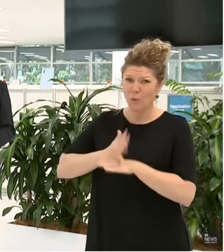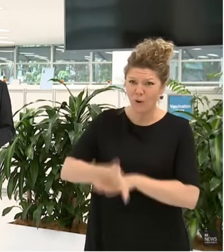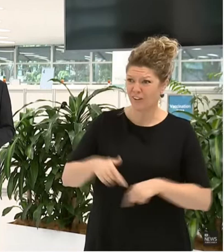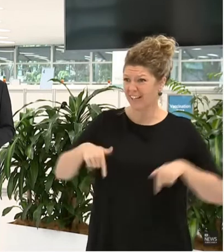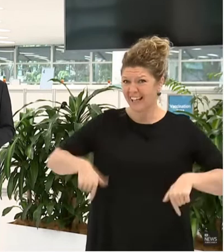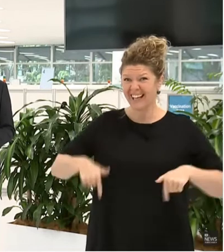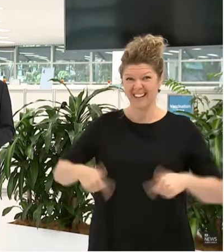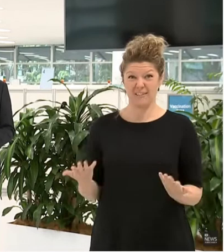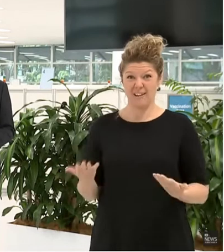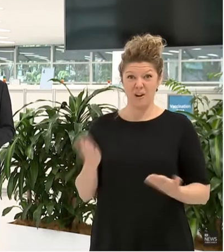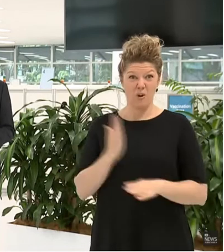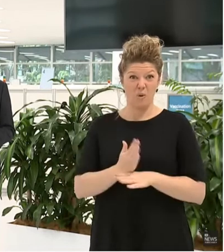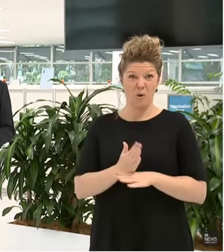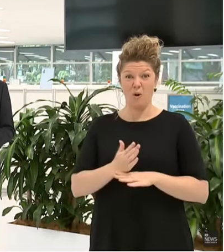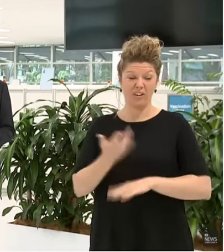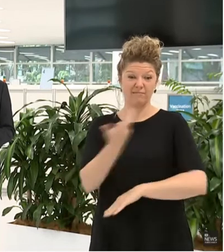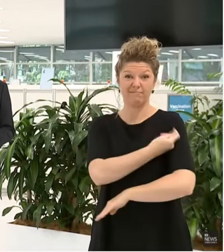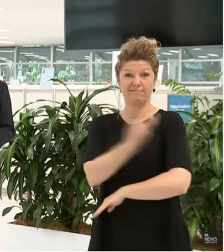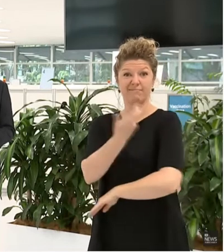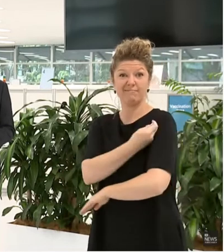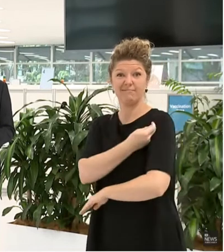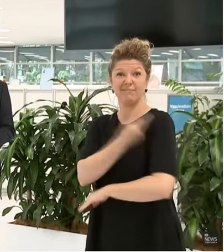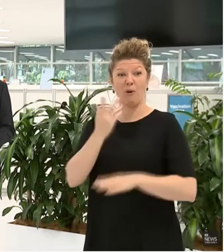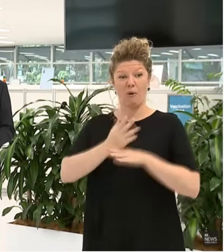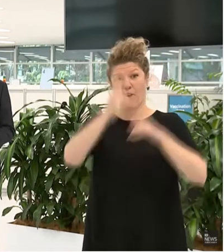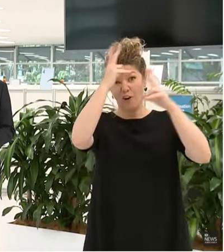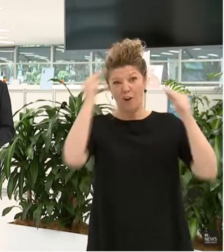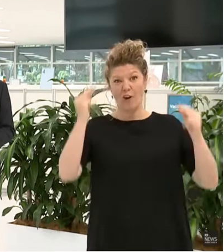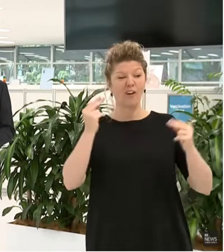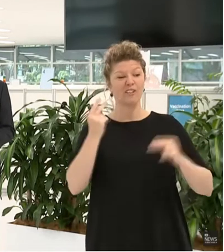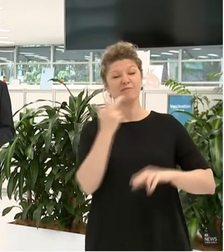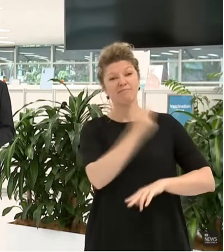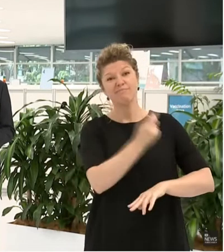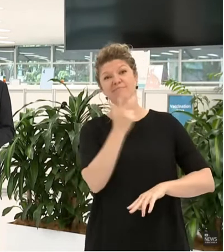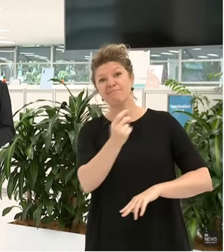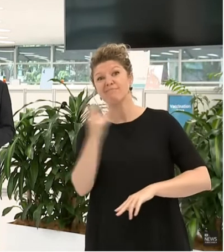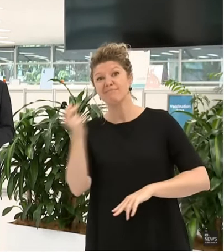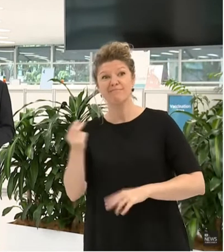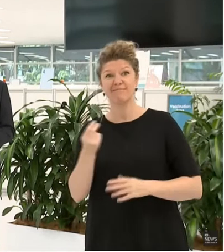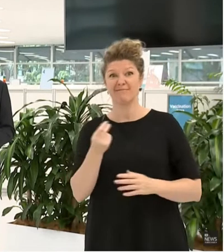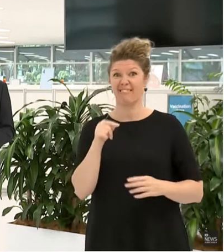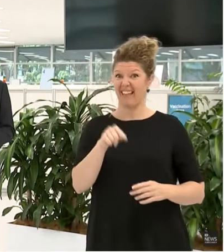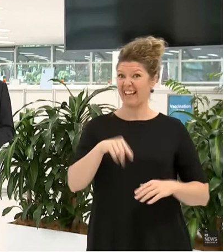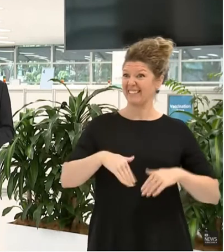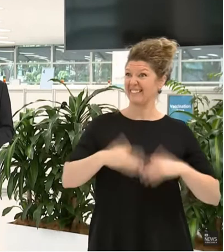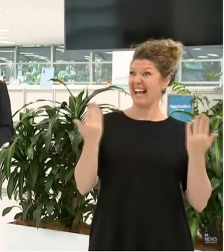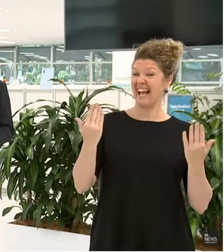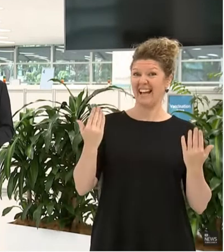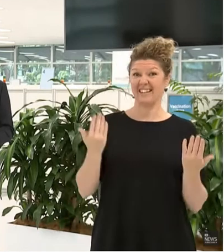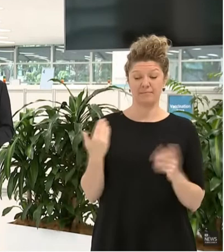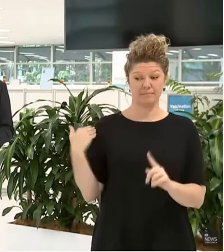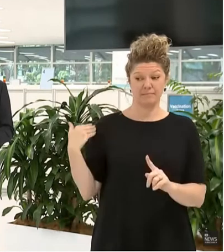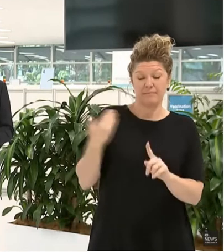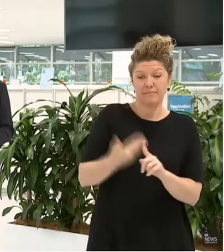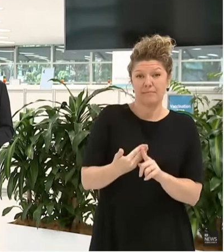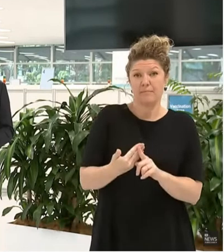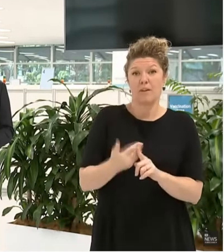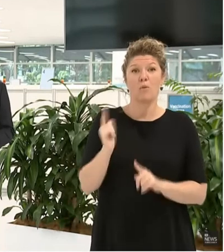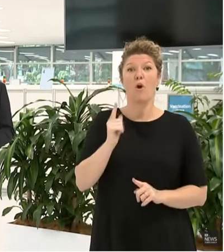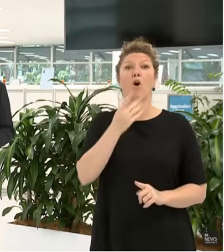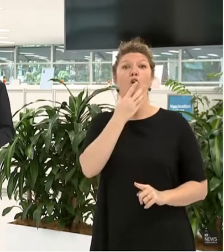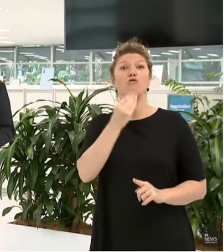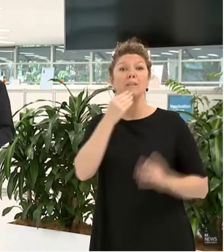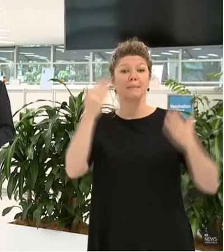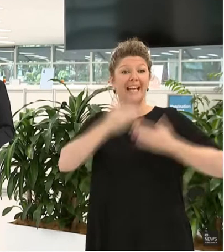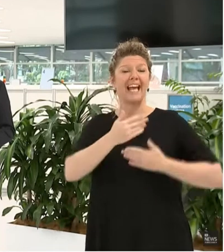Boxing Day, on the front line, are getting those booster shots into arms. On Christmas Eve, we hit 95% first